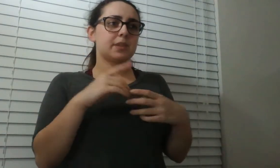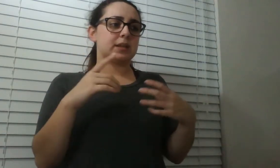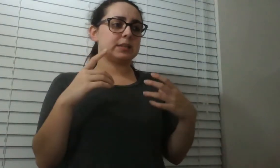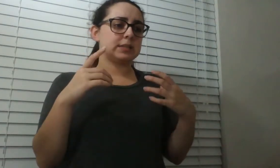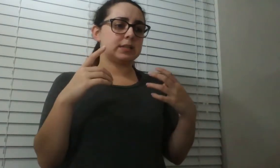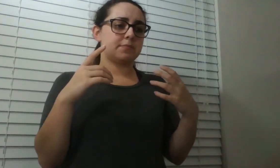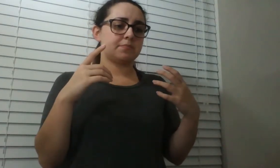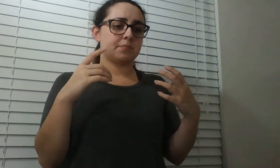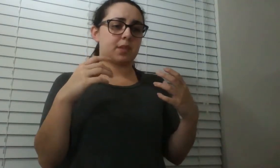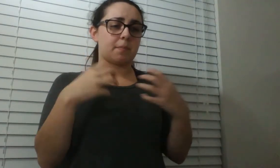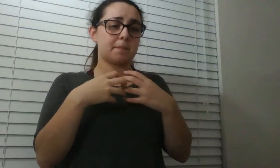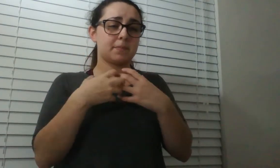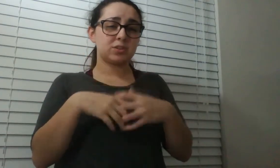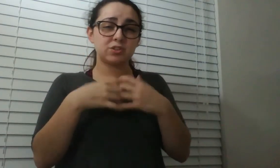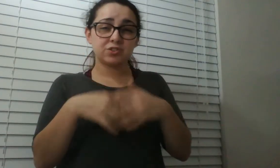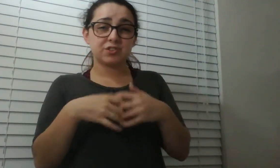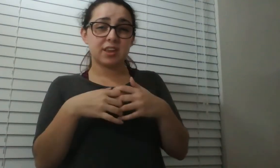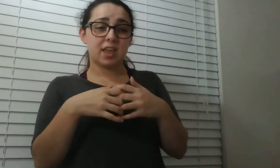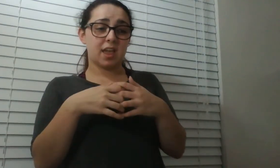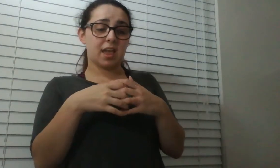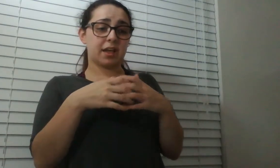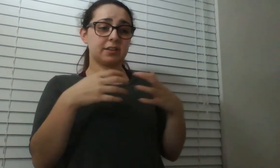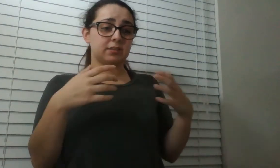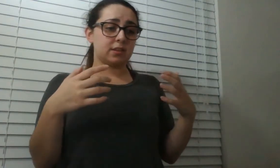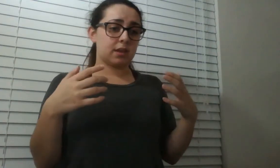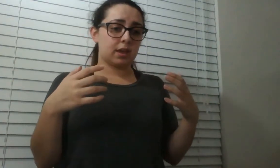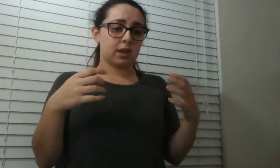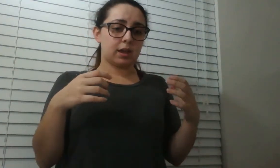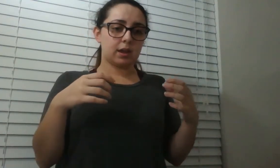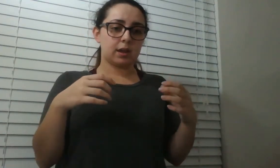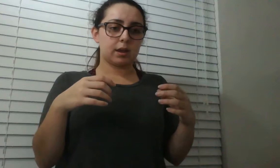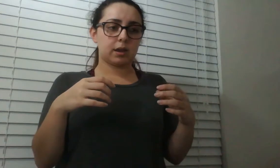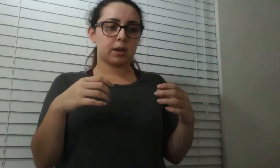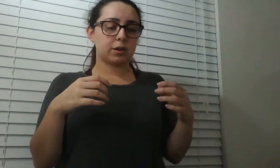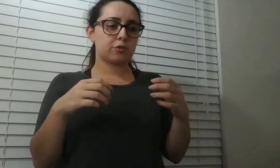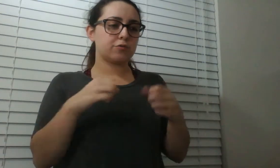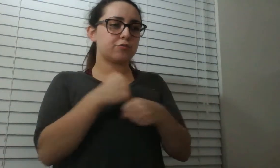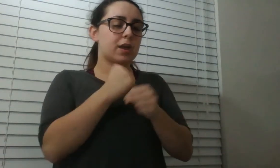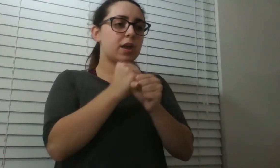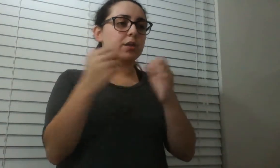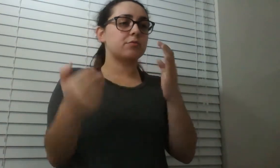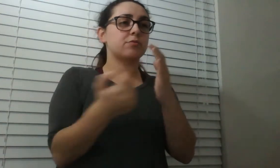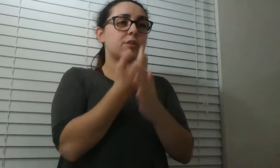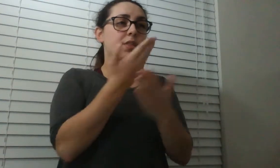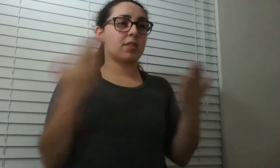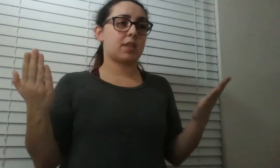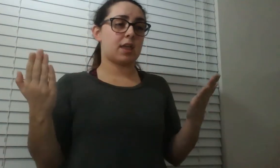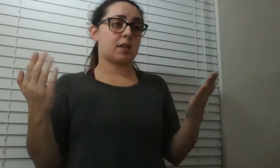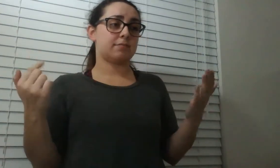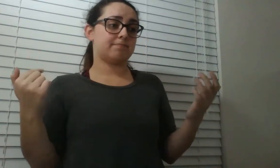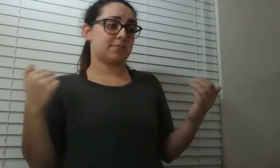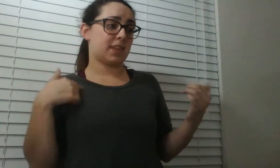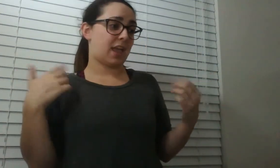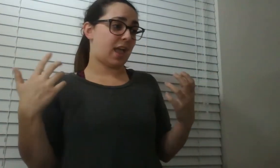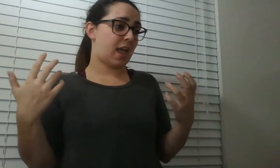out almost magically these new things. And I, on the other hand, am standing there to